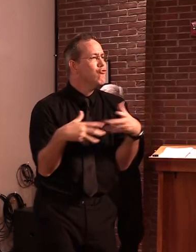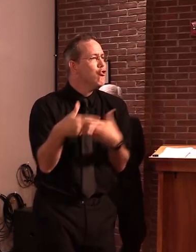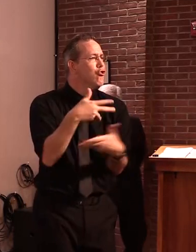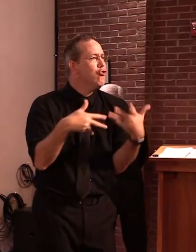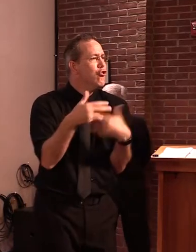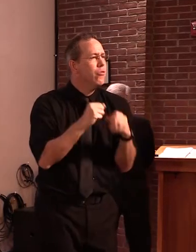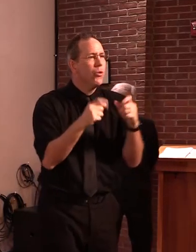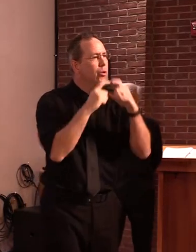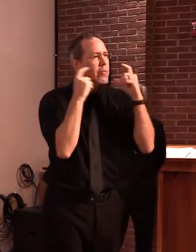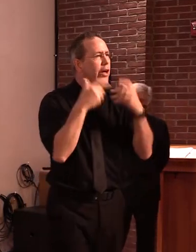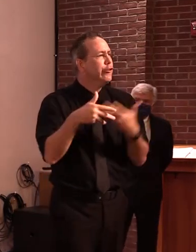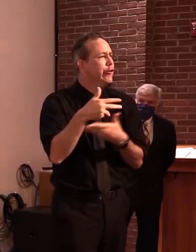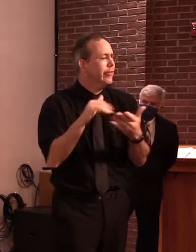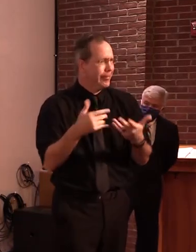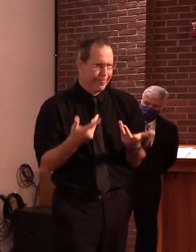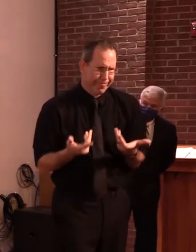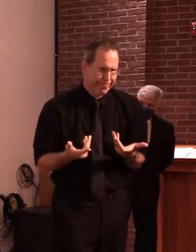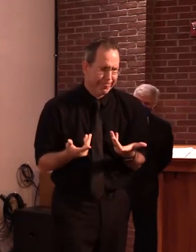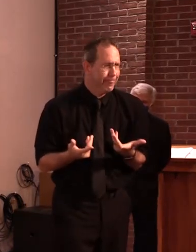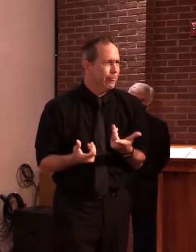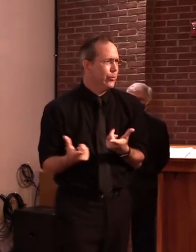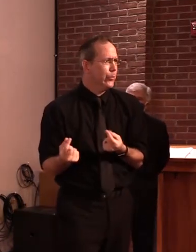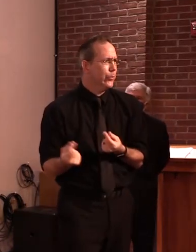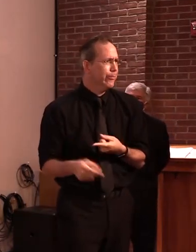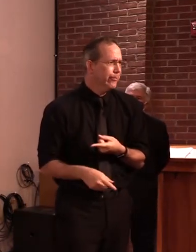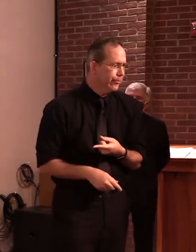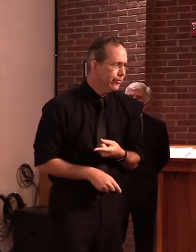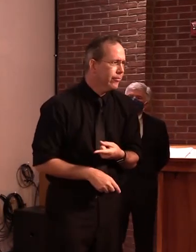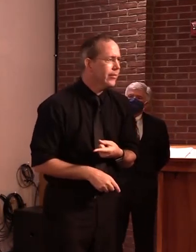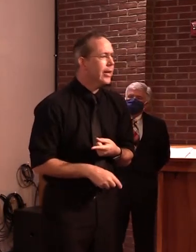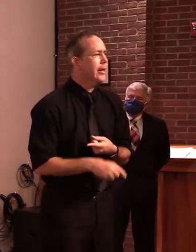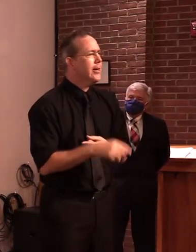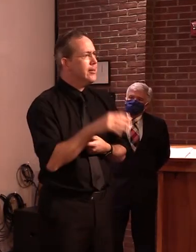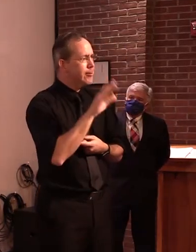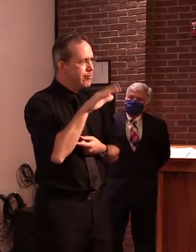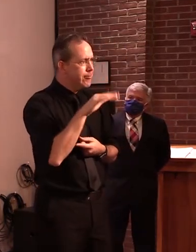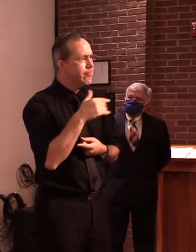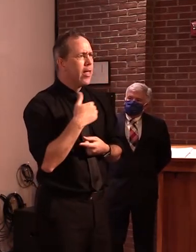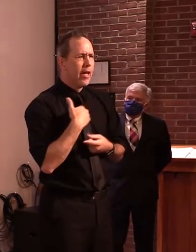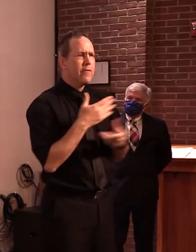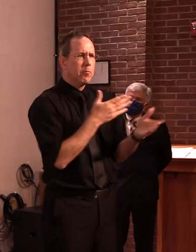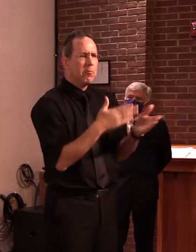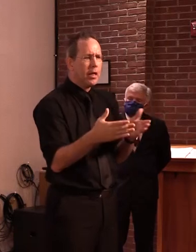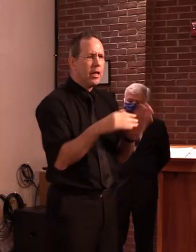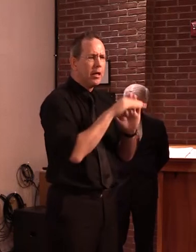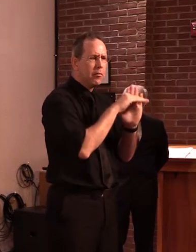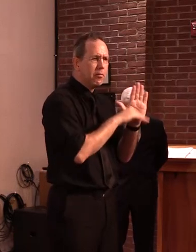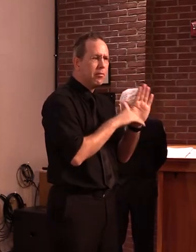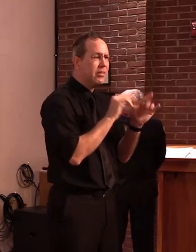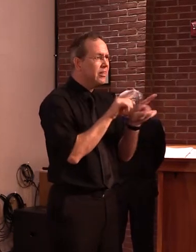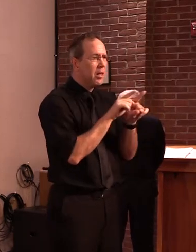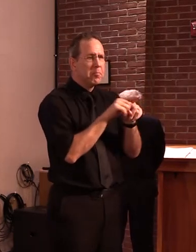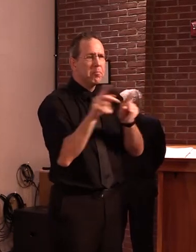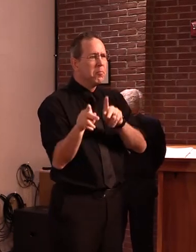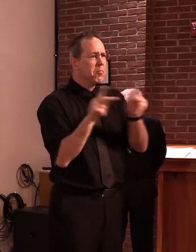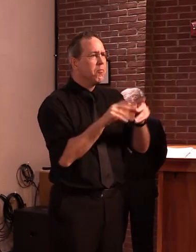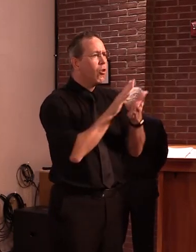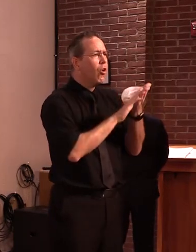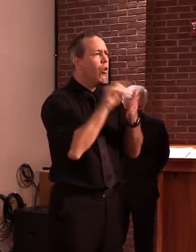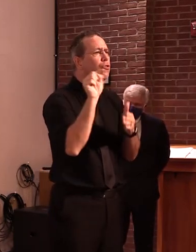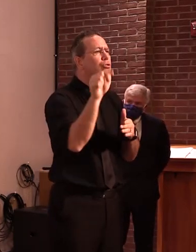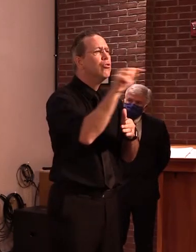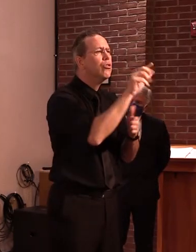a number of steps. I know the colleges are as well in trying to anticipate that and how